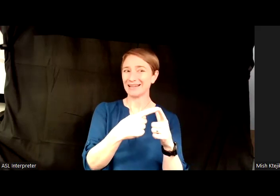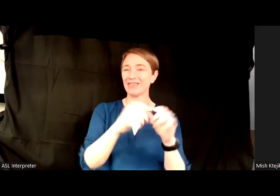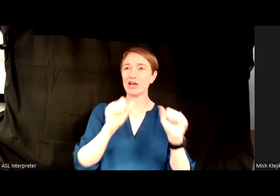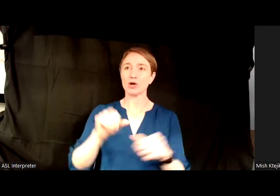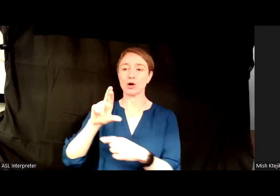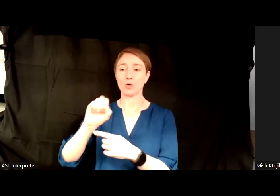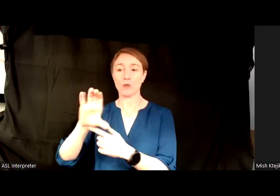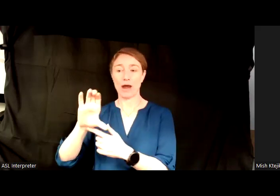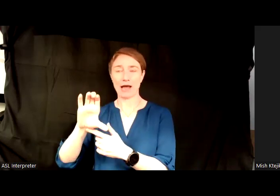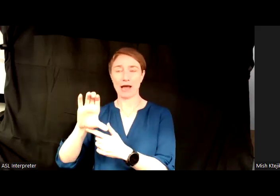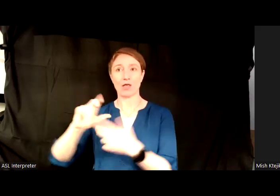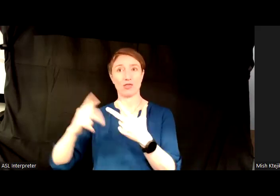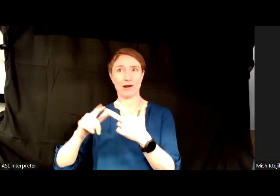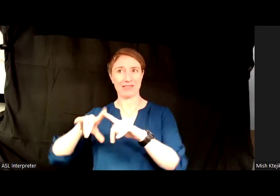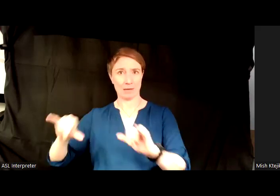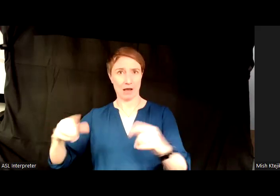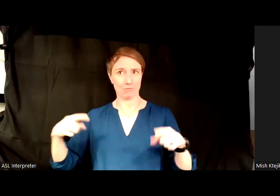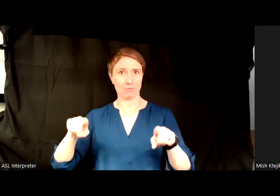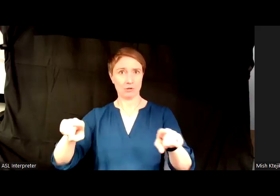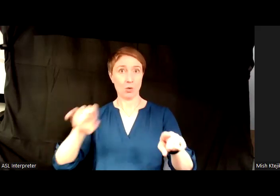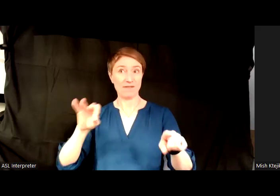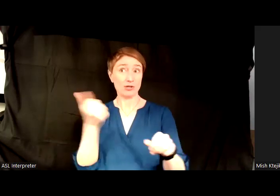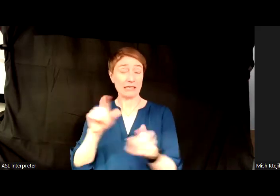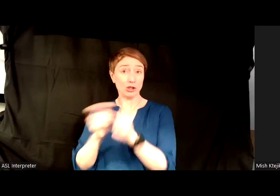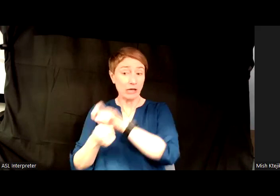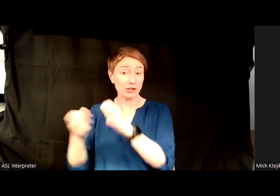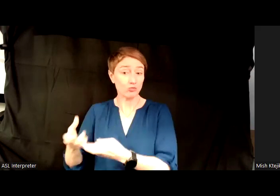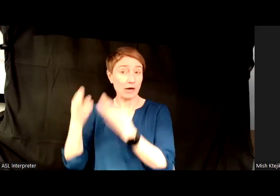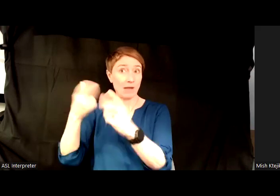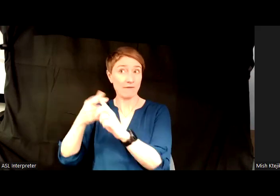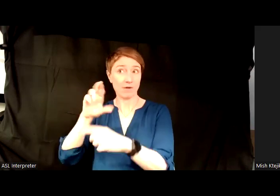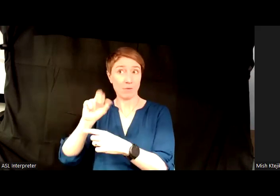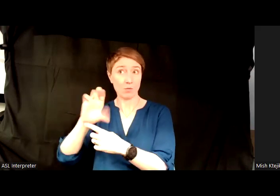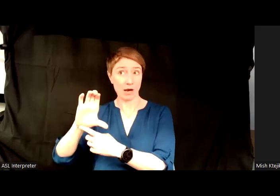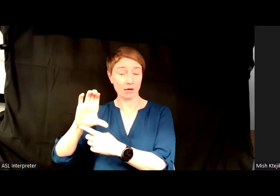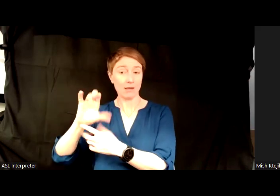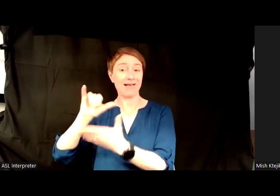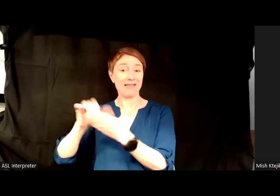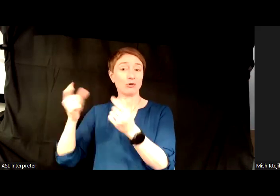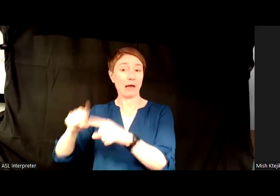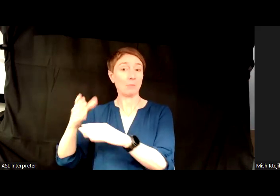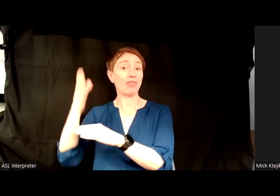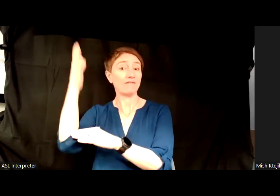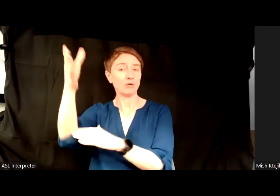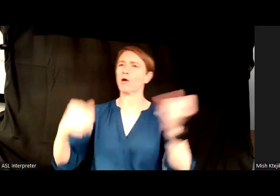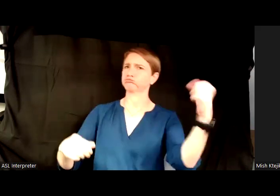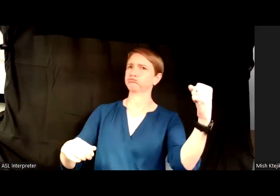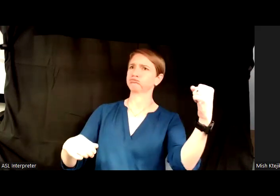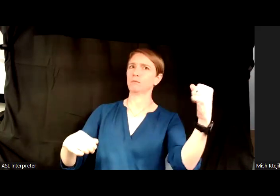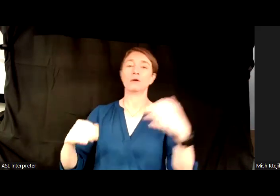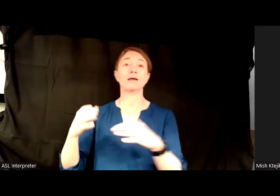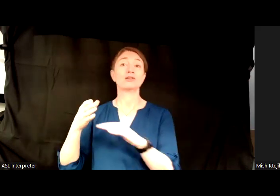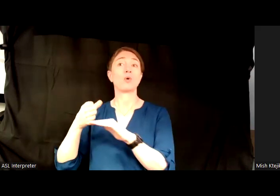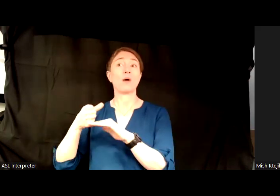RAC, the third option at the same time, so that if there's any changes recommended by the RAC, those could happen in the future. Yep.